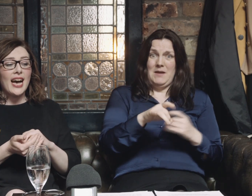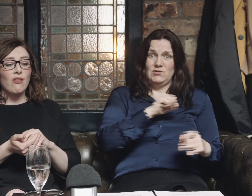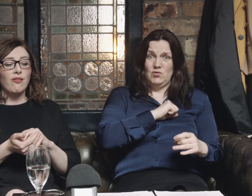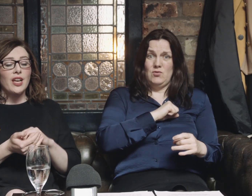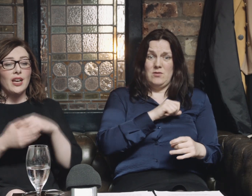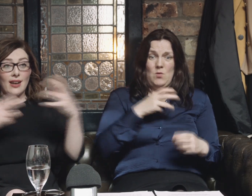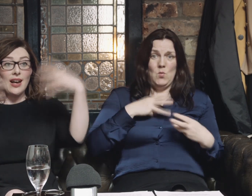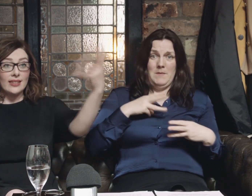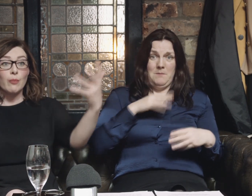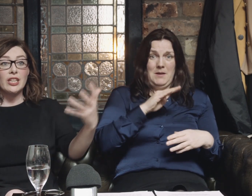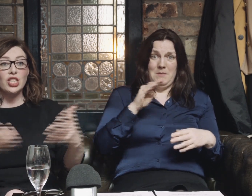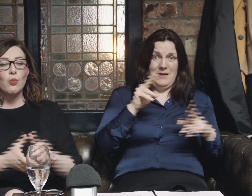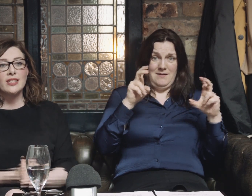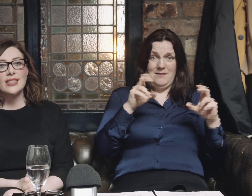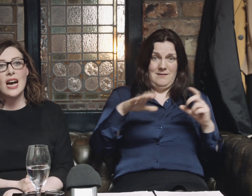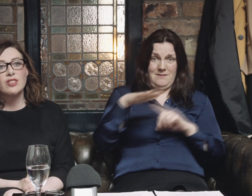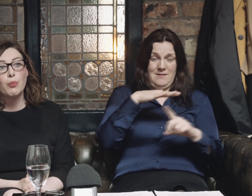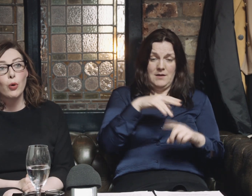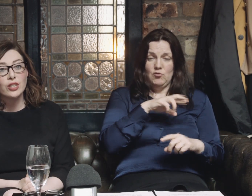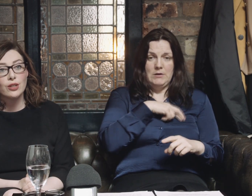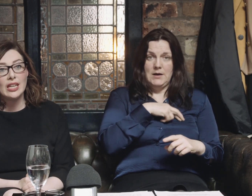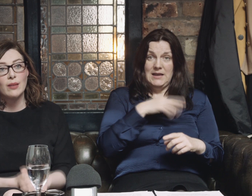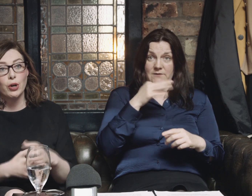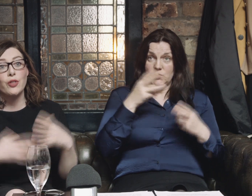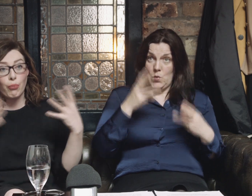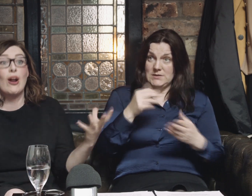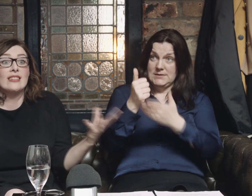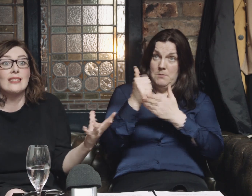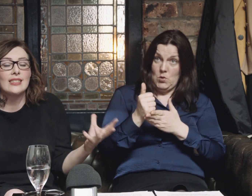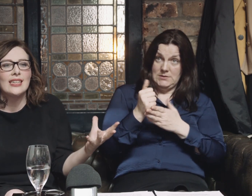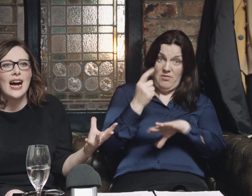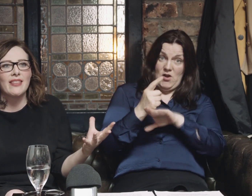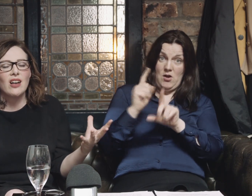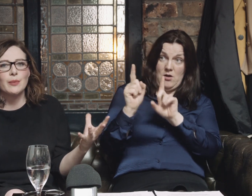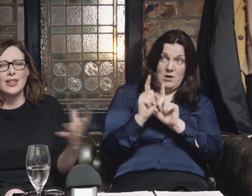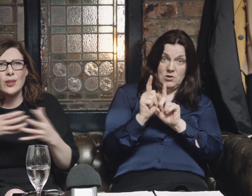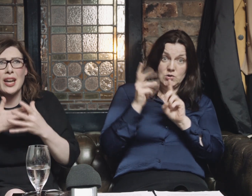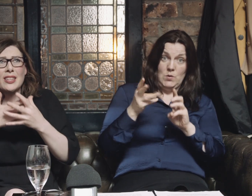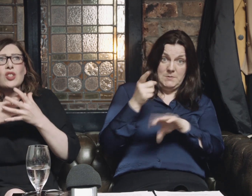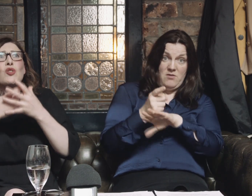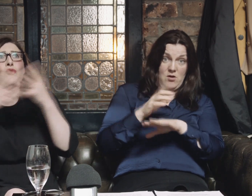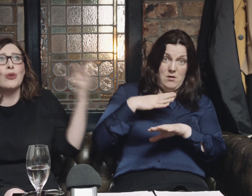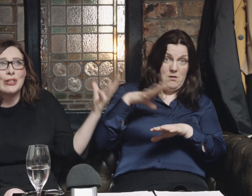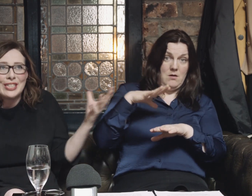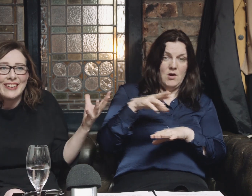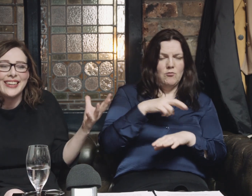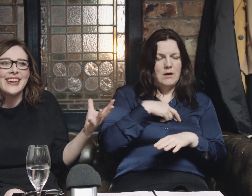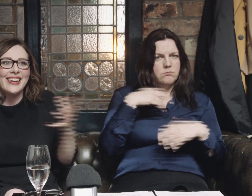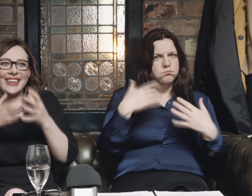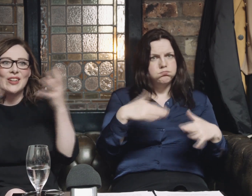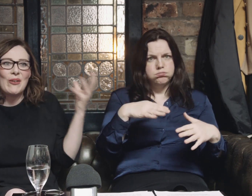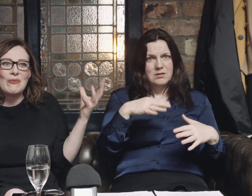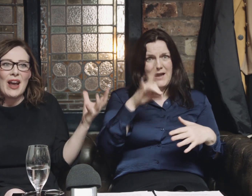couldn't have somebody she wanted to have support her in the birth present at the hospital. So an